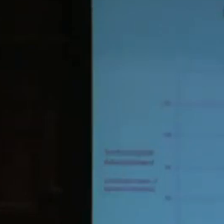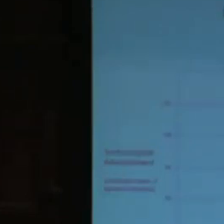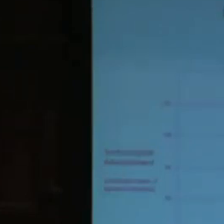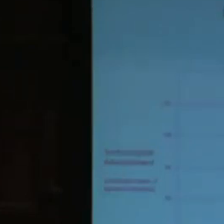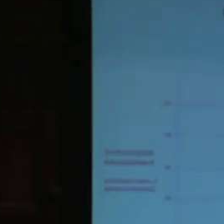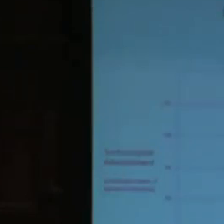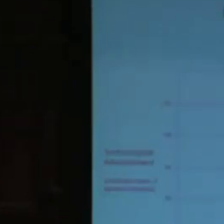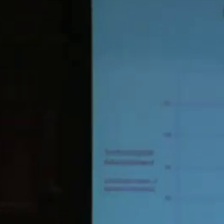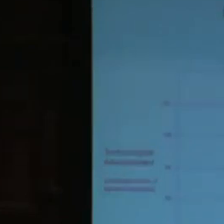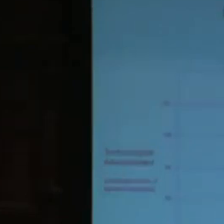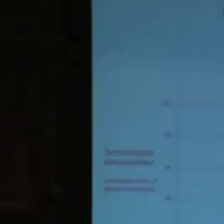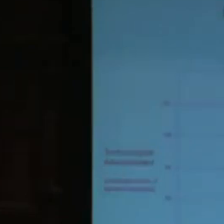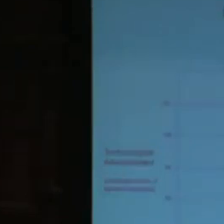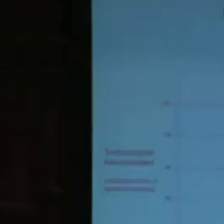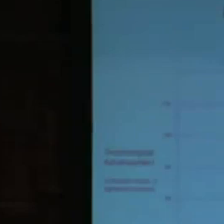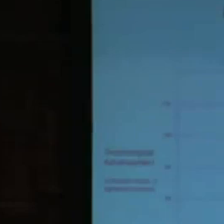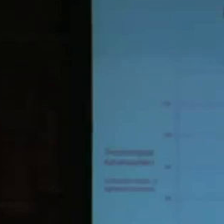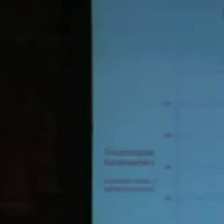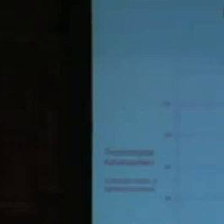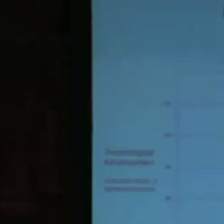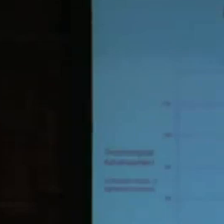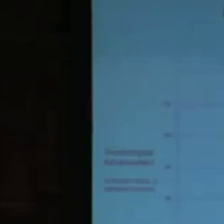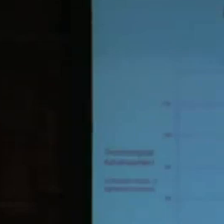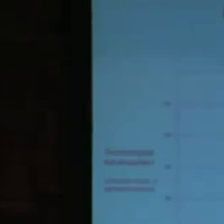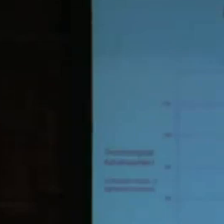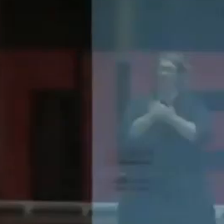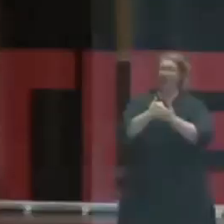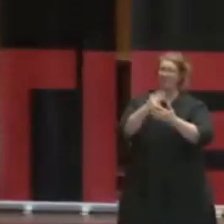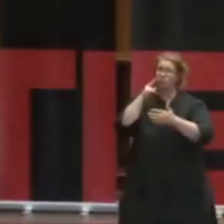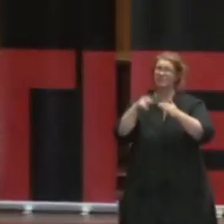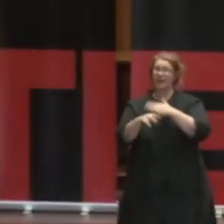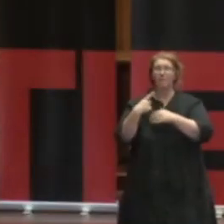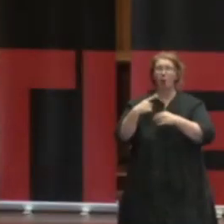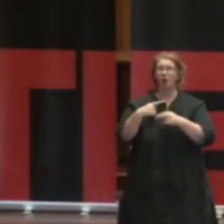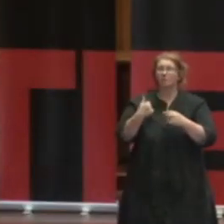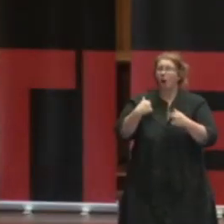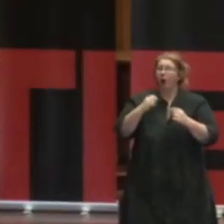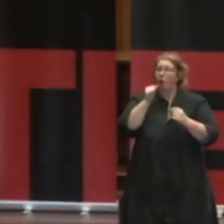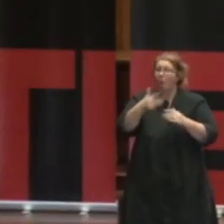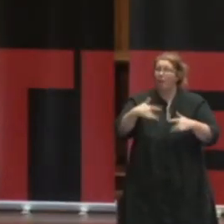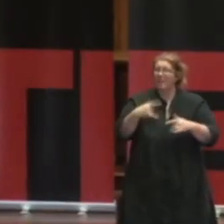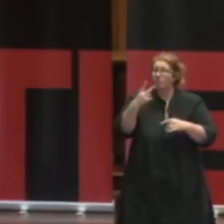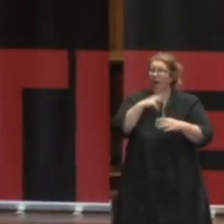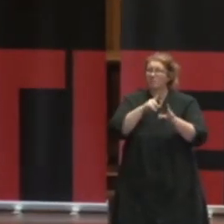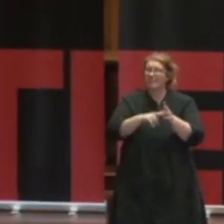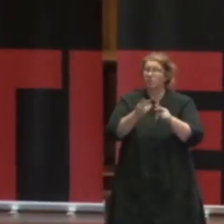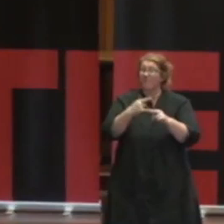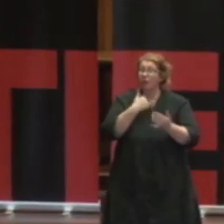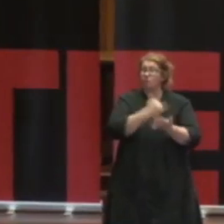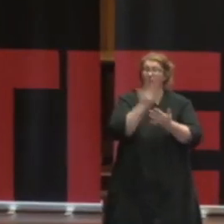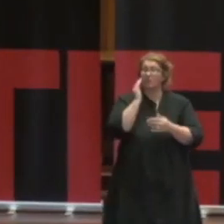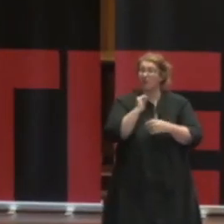my prediction, and it's a safe prediction because I know I can't be proved wrong in my lifetime, unless one of those inventions is immortality.